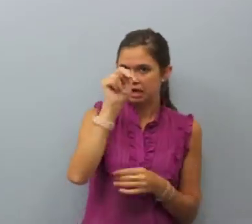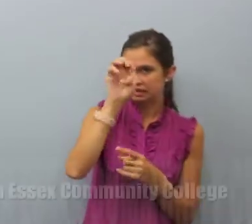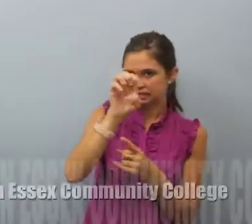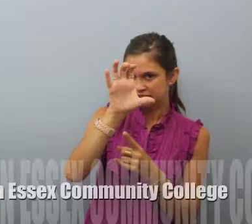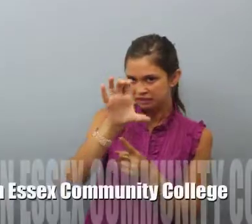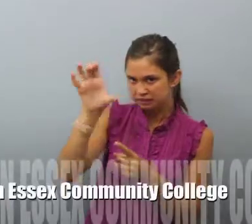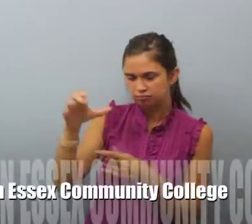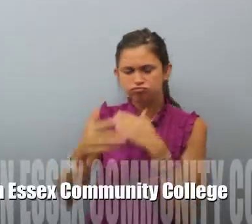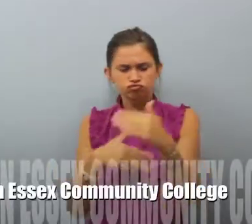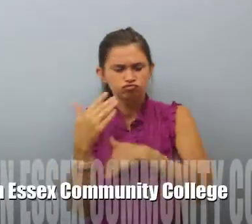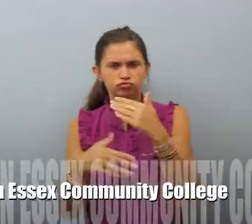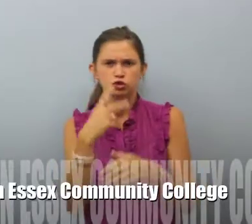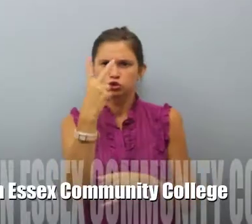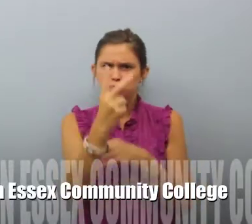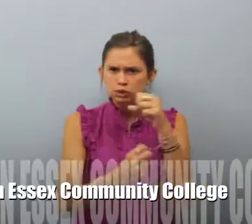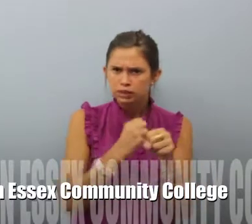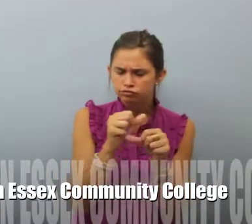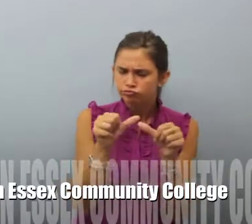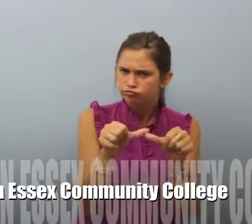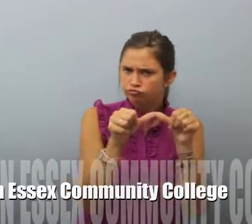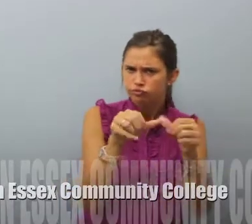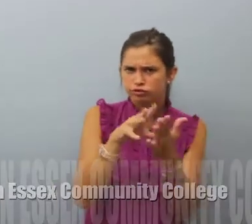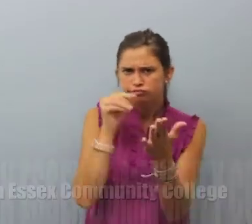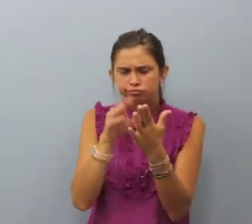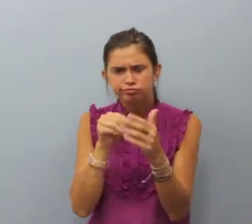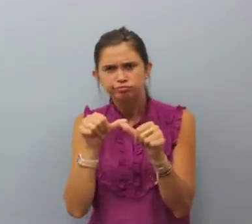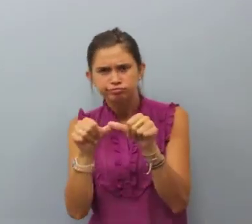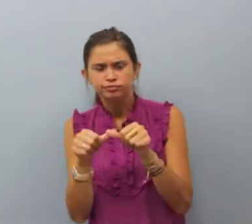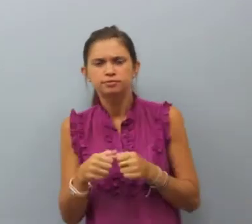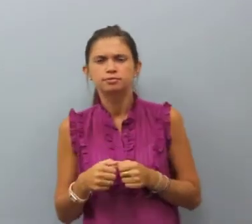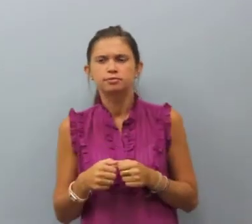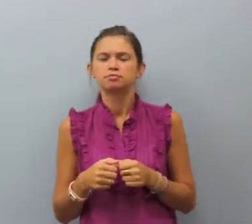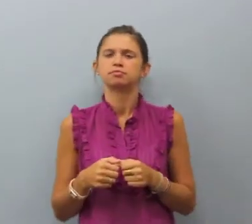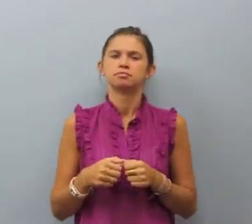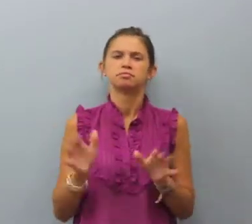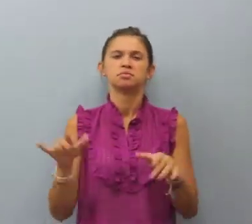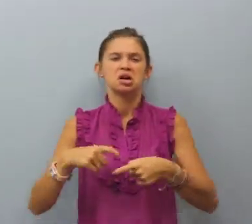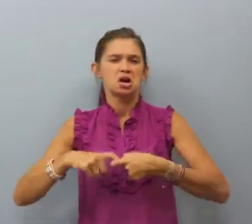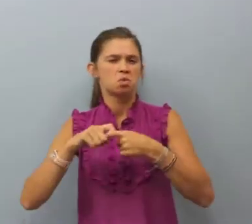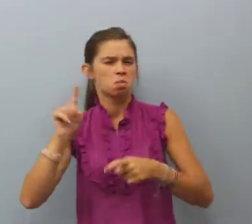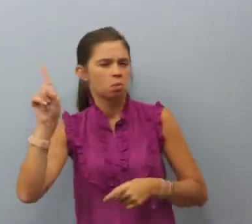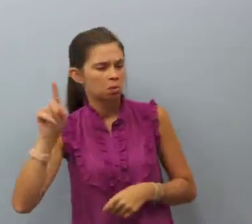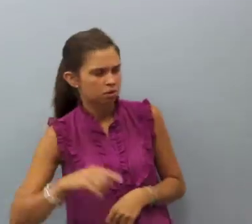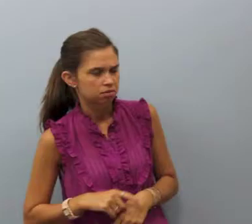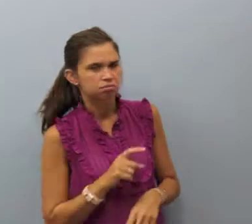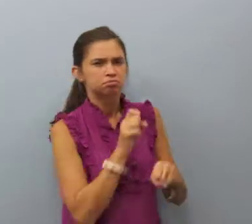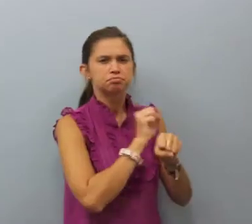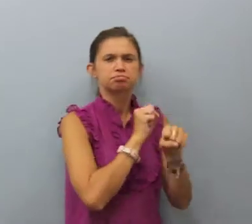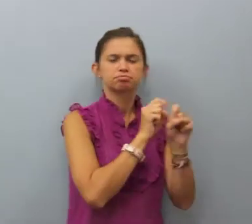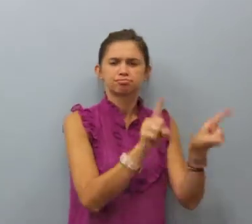She attended there for a while, realized that wasn't the place for her, attended Northern Essex Community College for 2